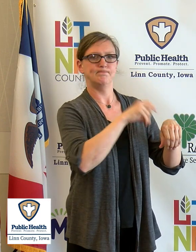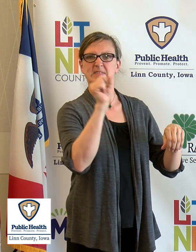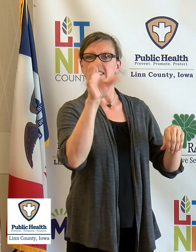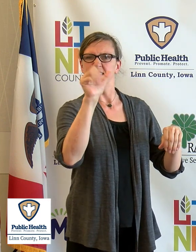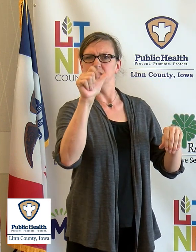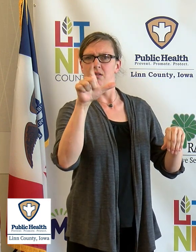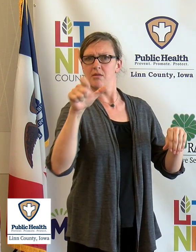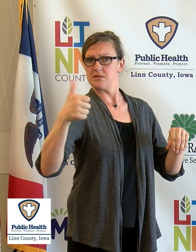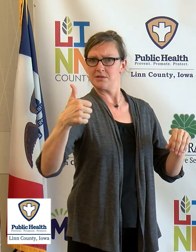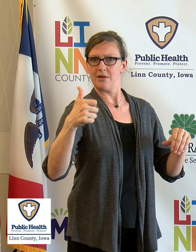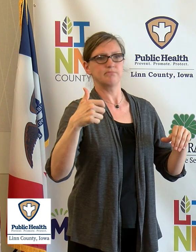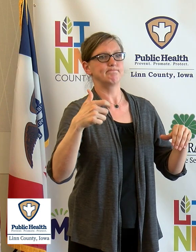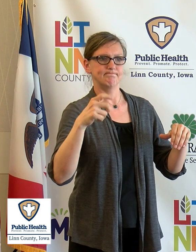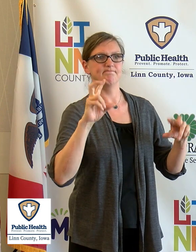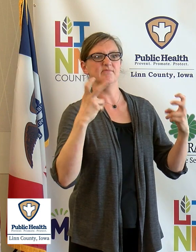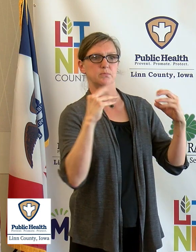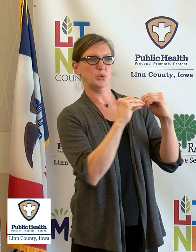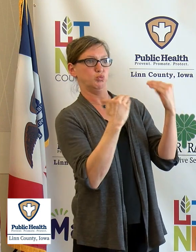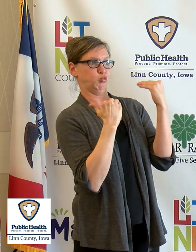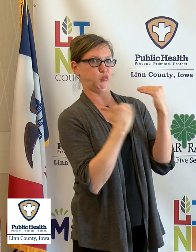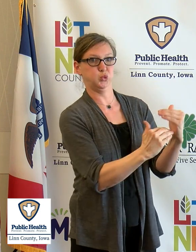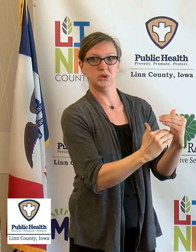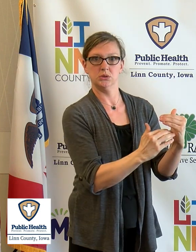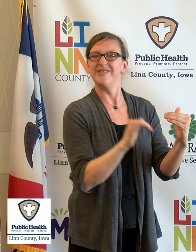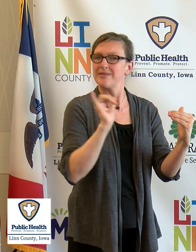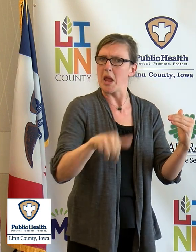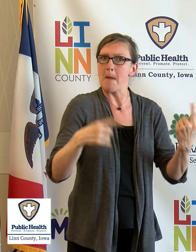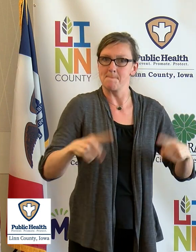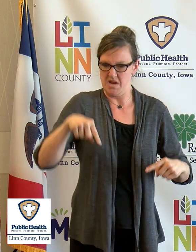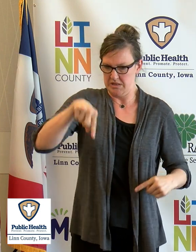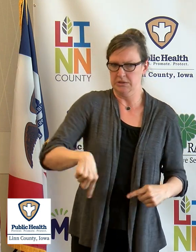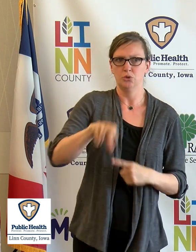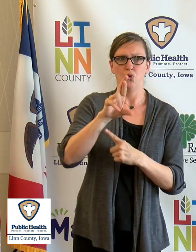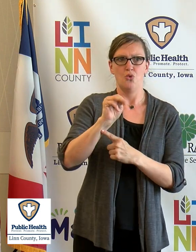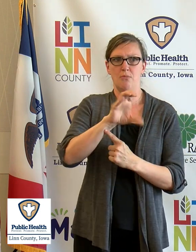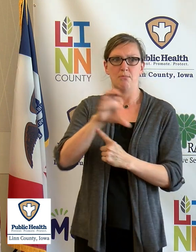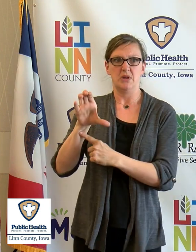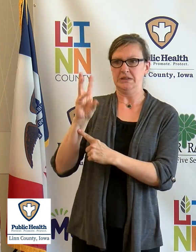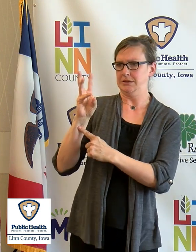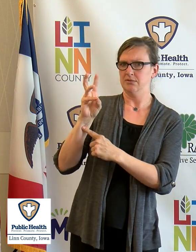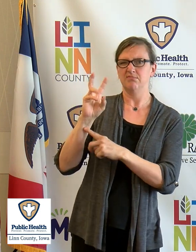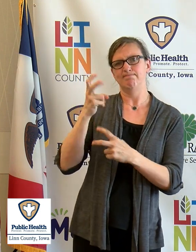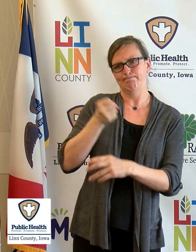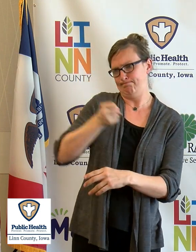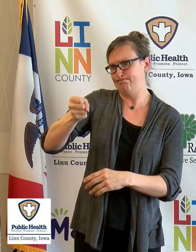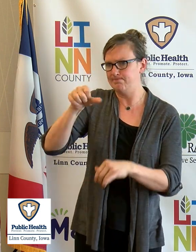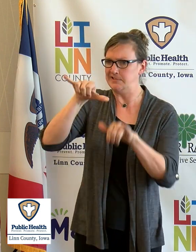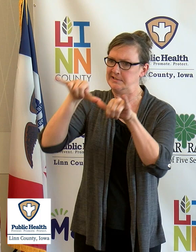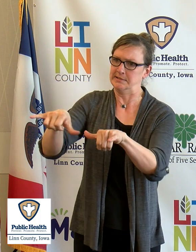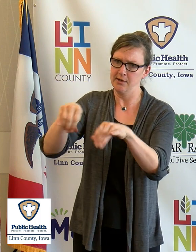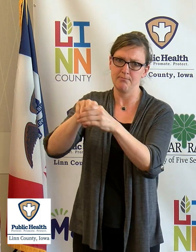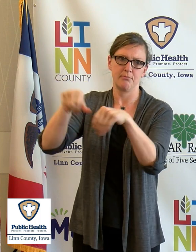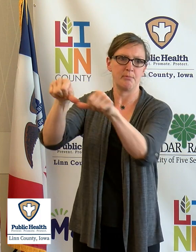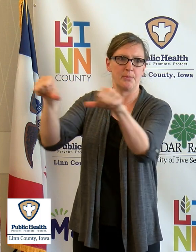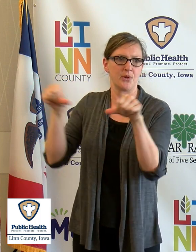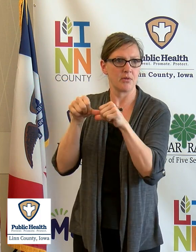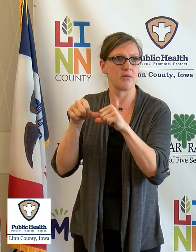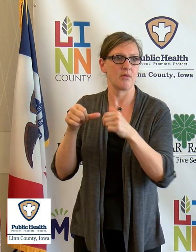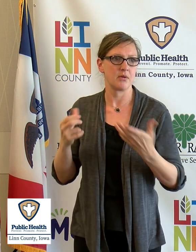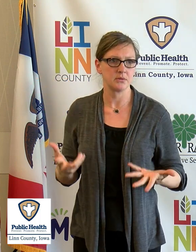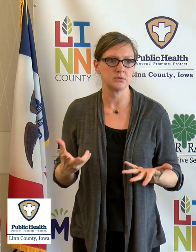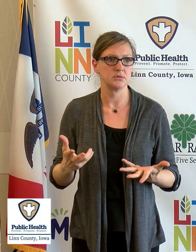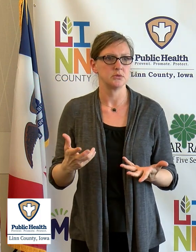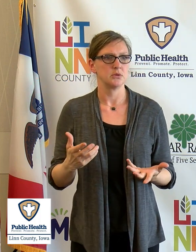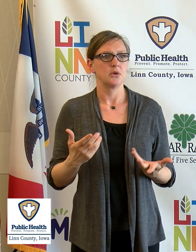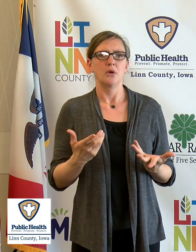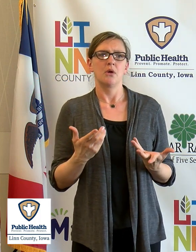happened exactly 1 week ago. The governor decided not to delegate the shelter-in-place authority to local governments and